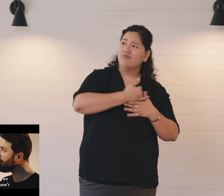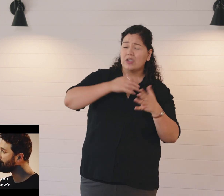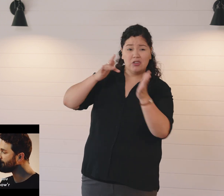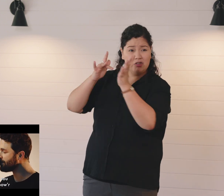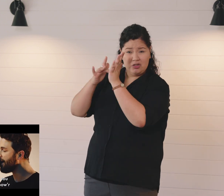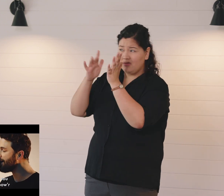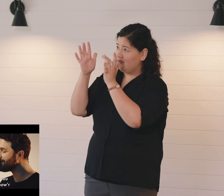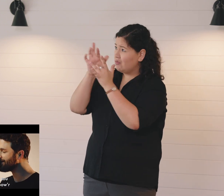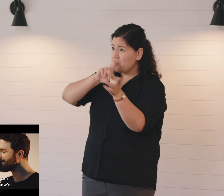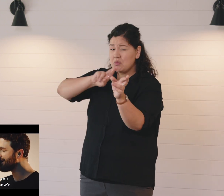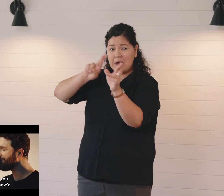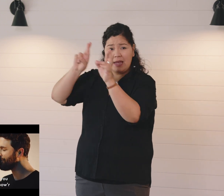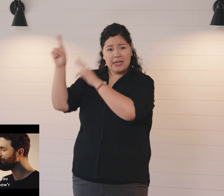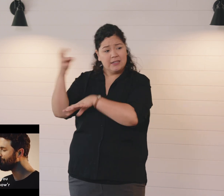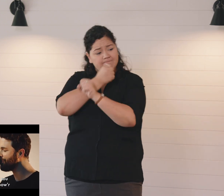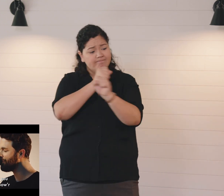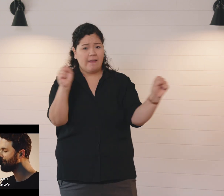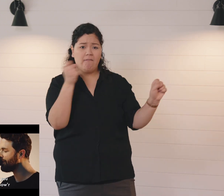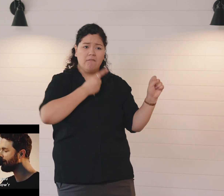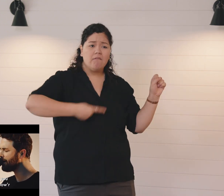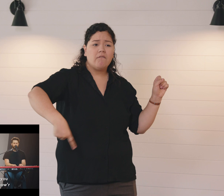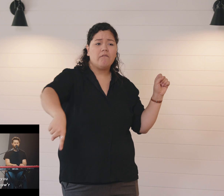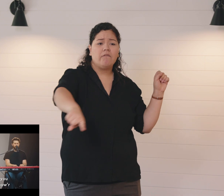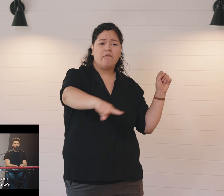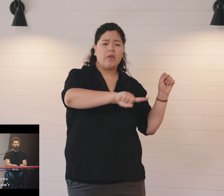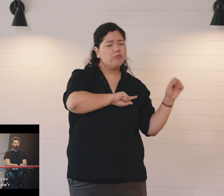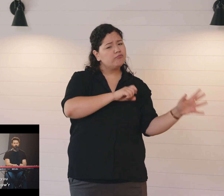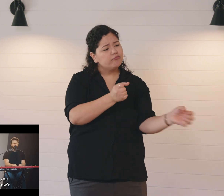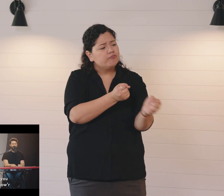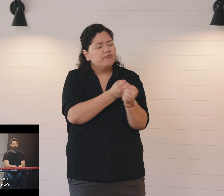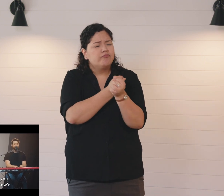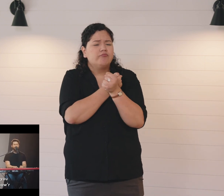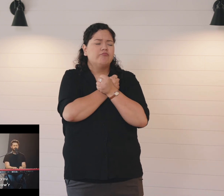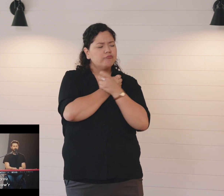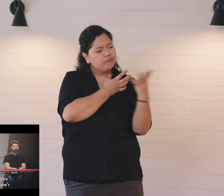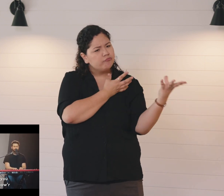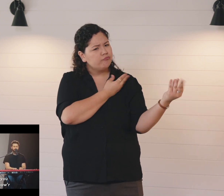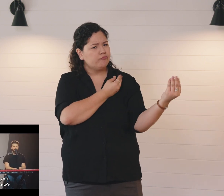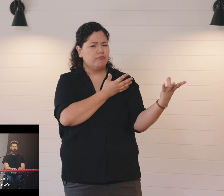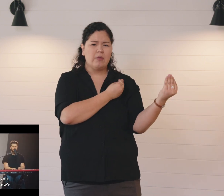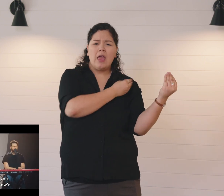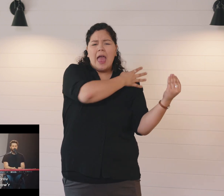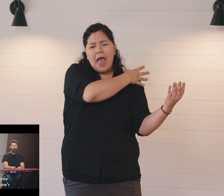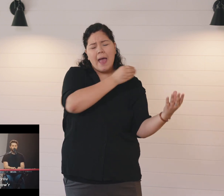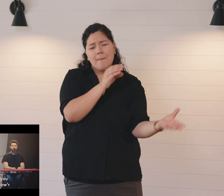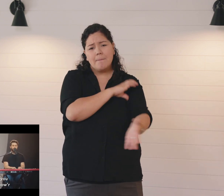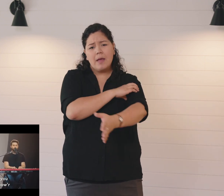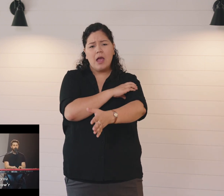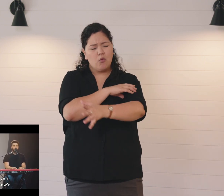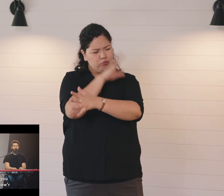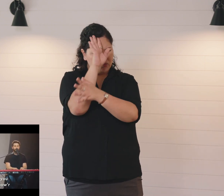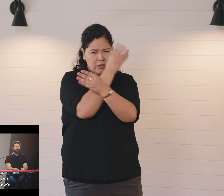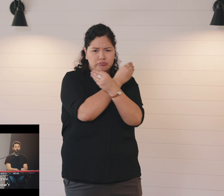Jesus ready stands to save you with compassion, love